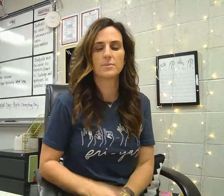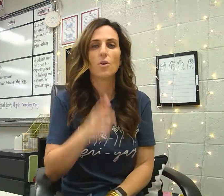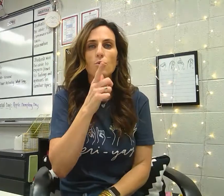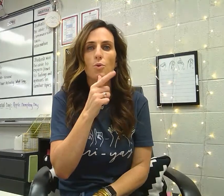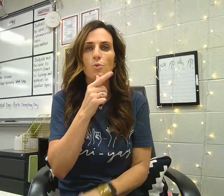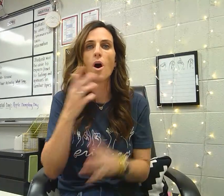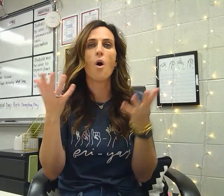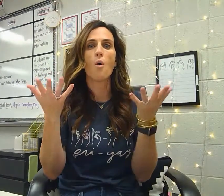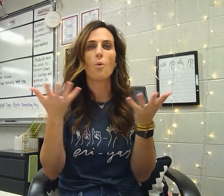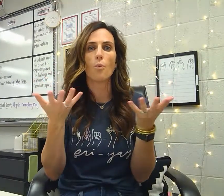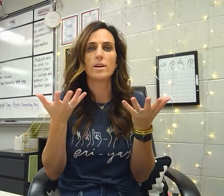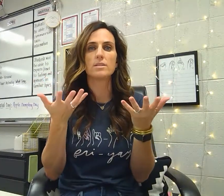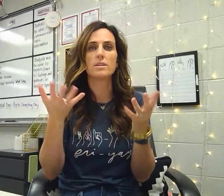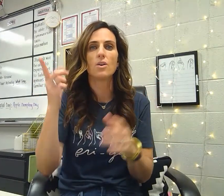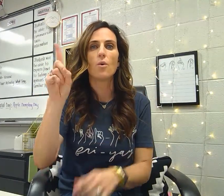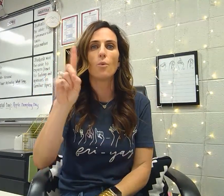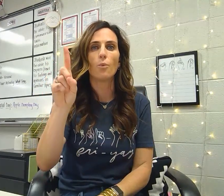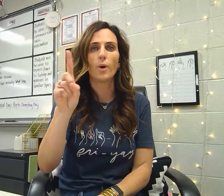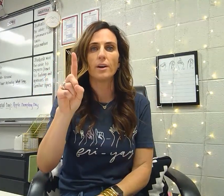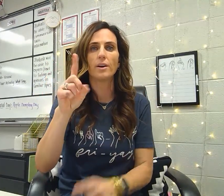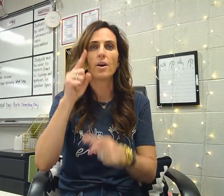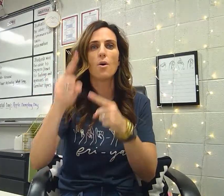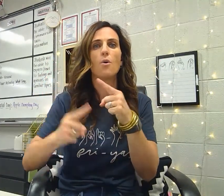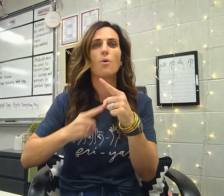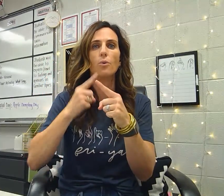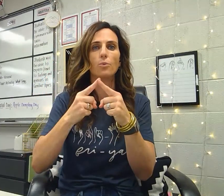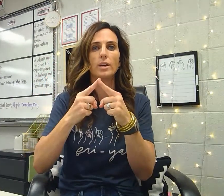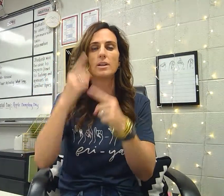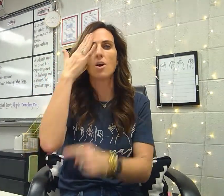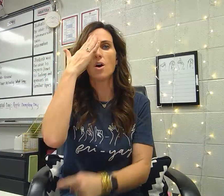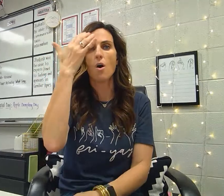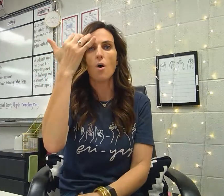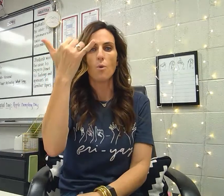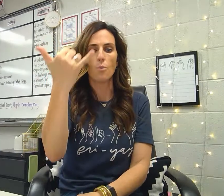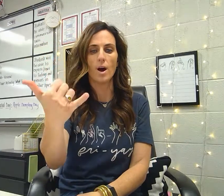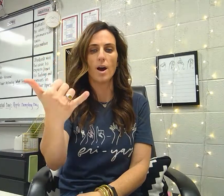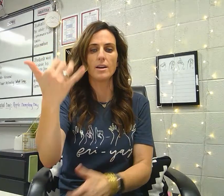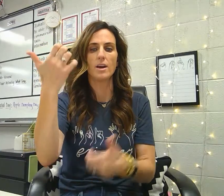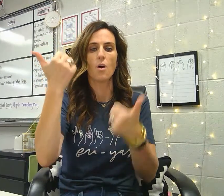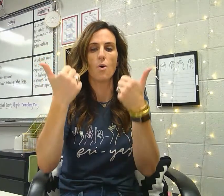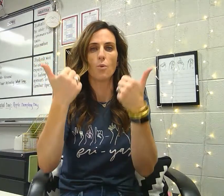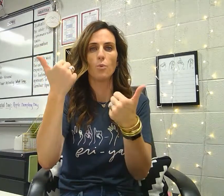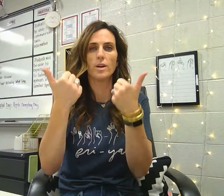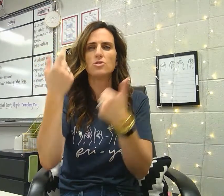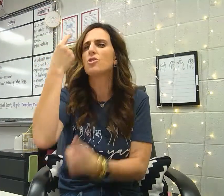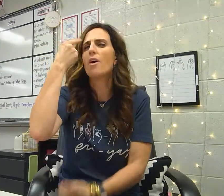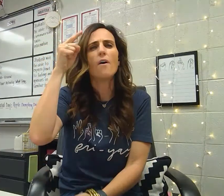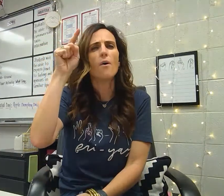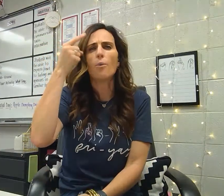So who, what, where, when, why, which,